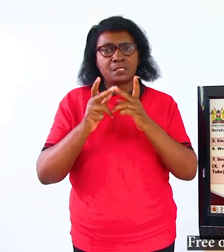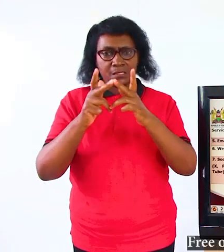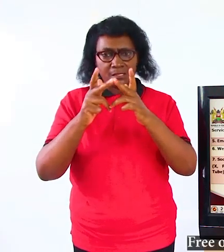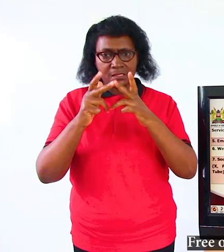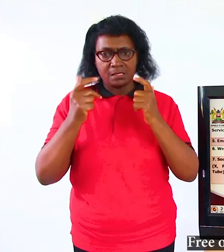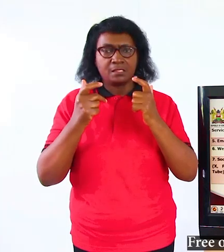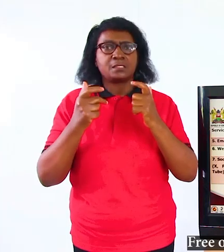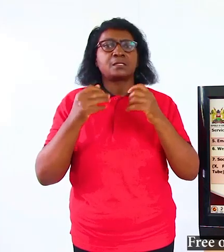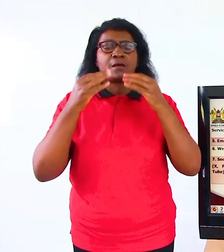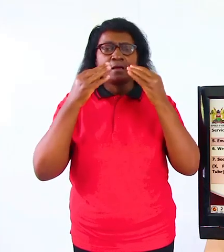Free of charge.